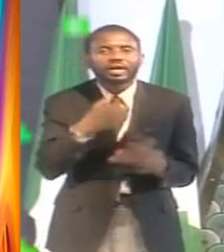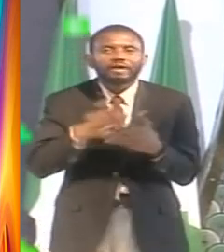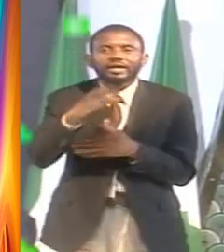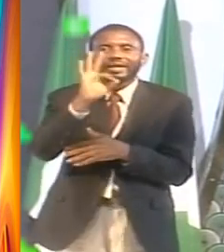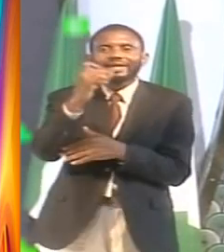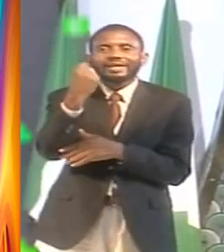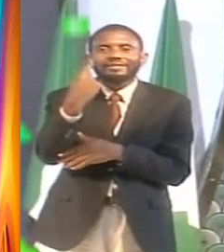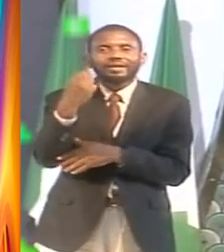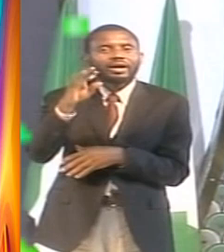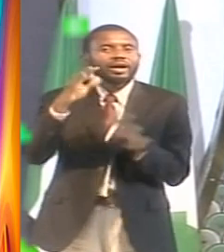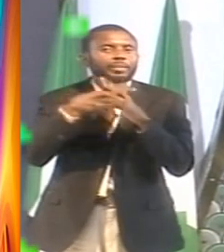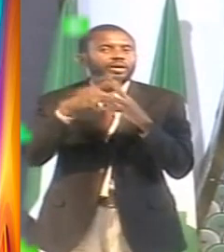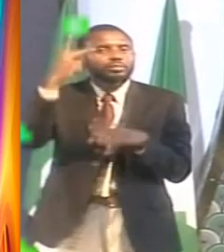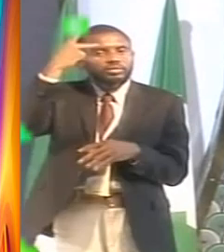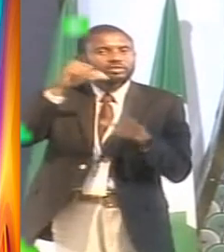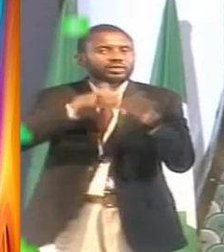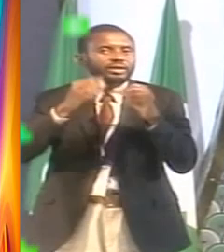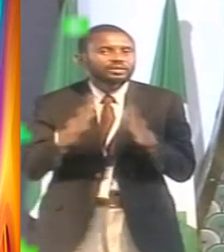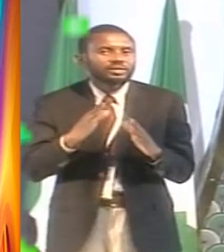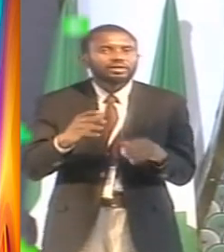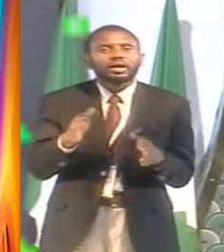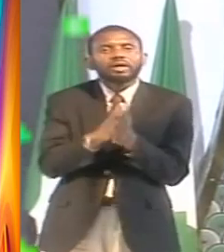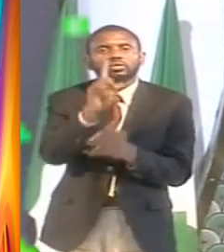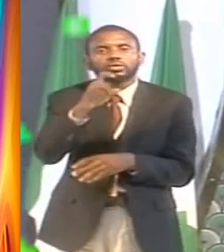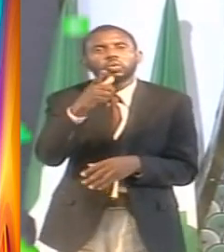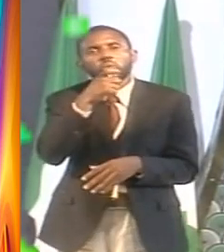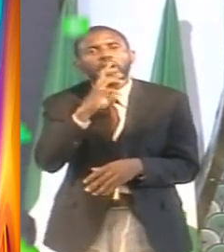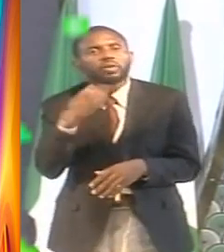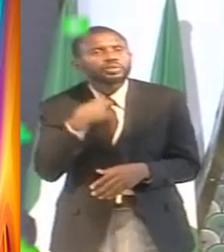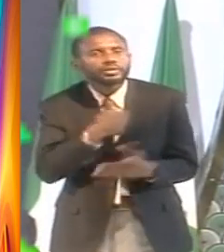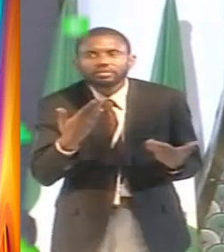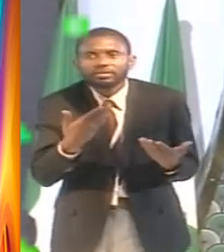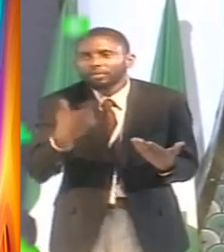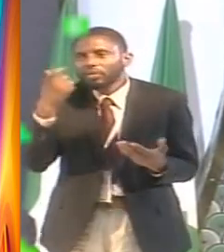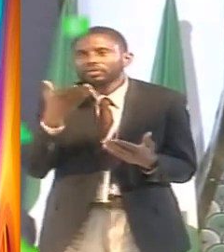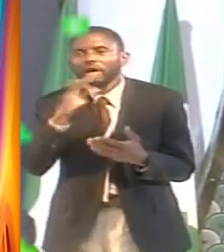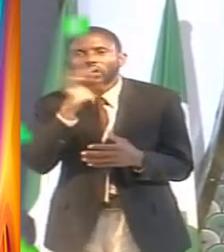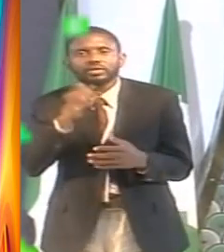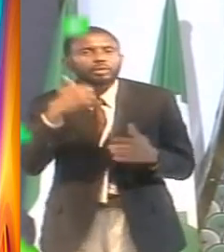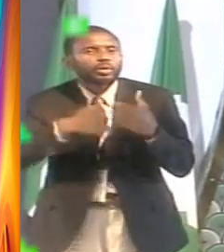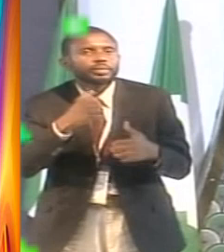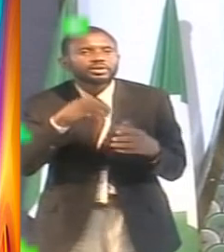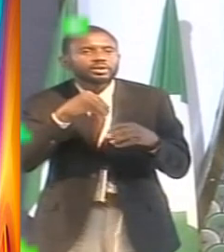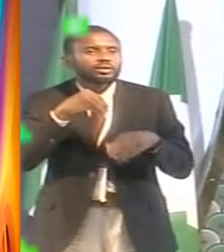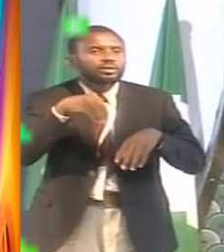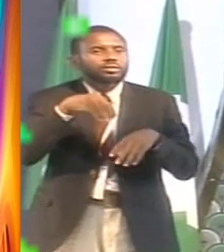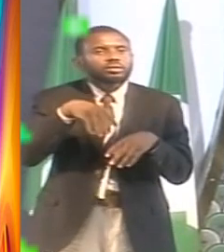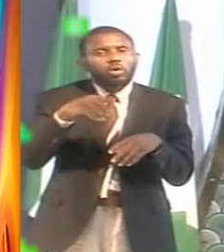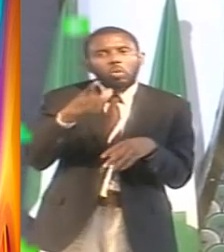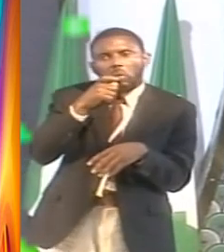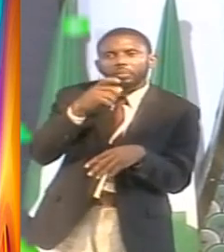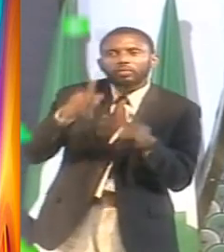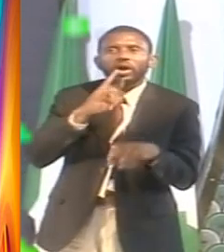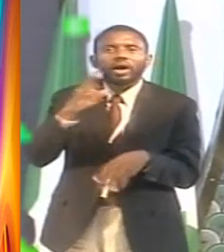American political scientists were asking the question, who are we? Because there was a problem in terms of who people are. And I think if you live in